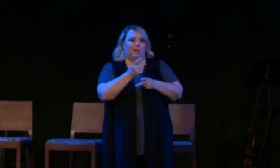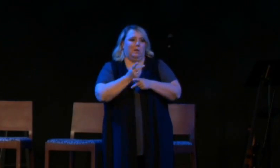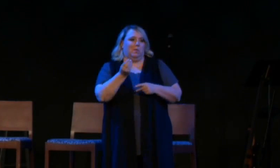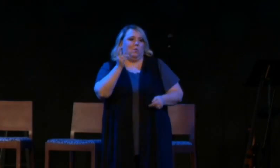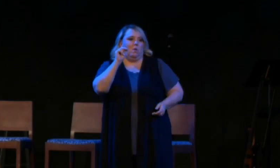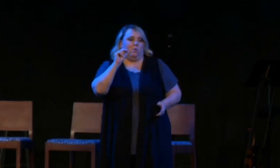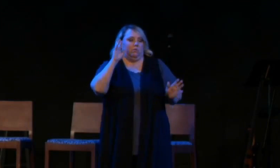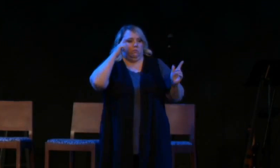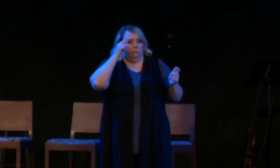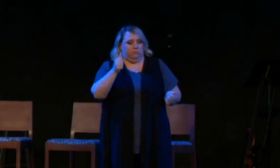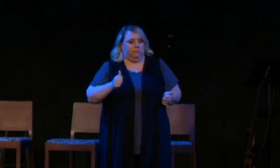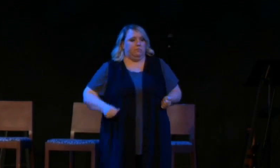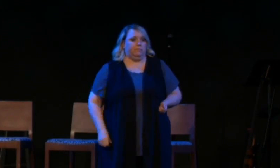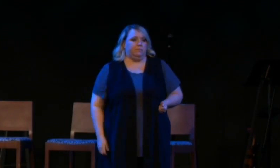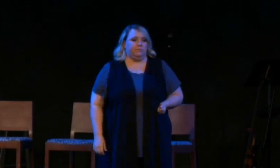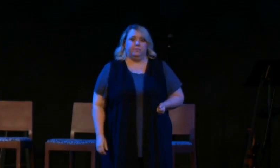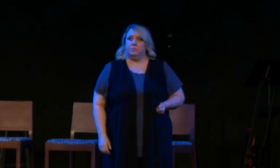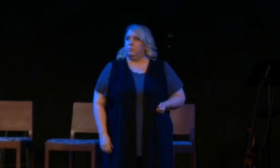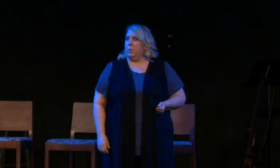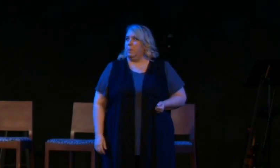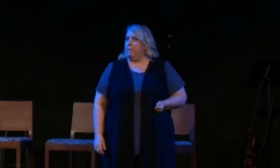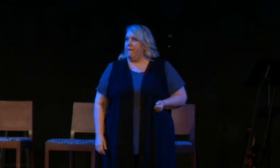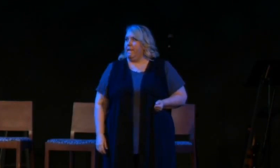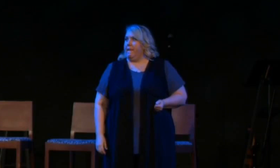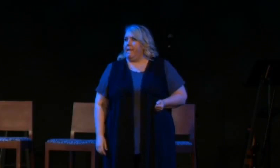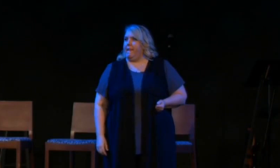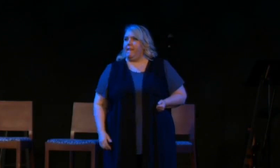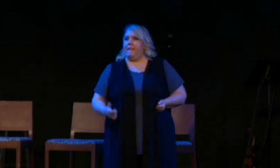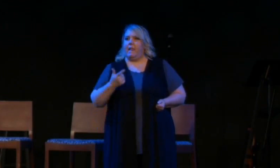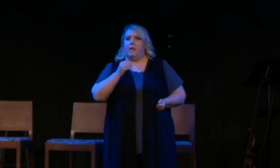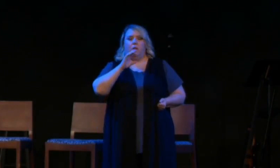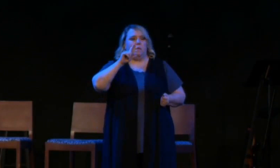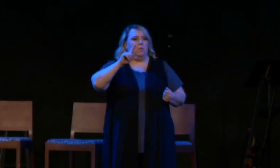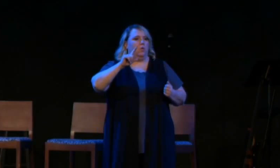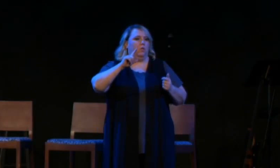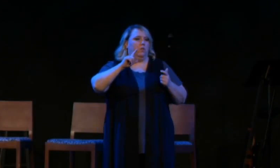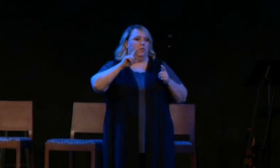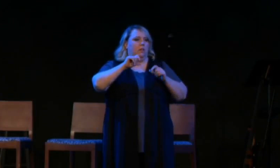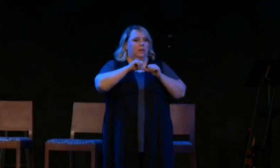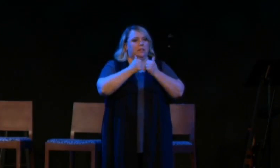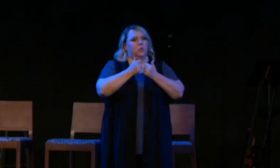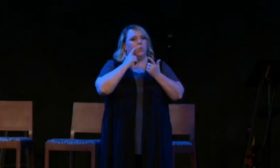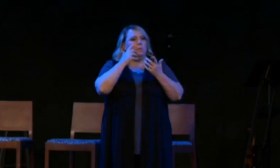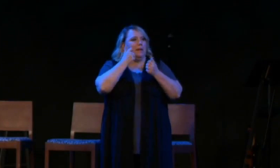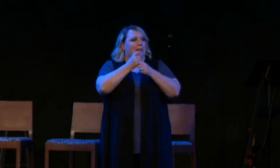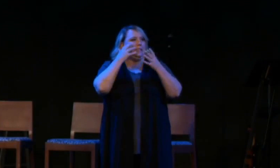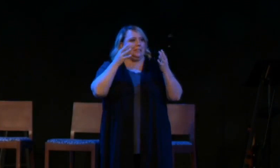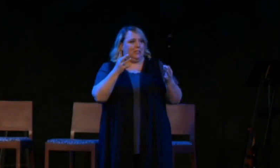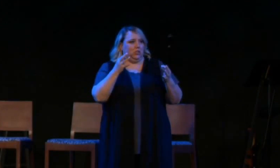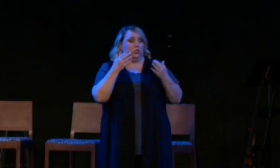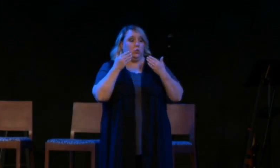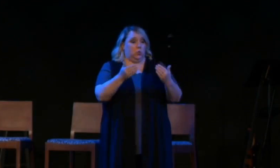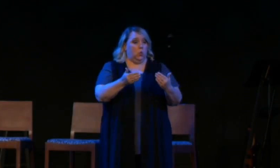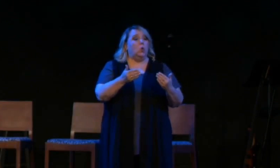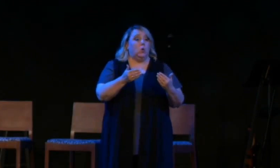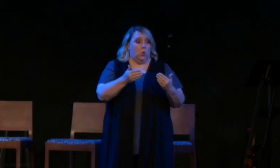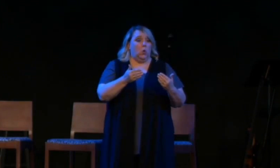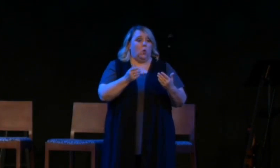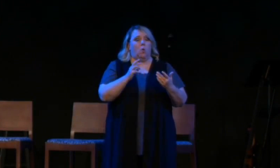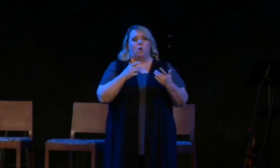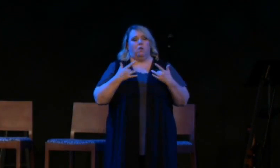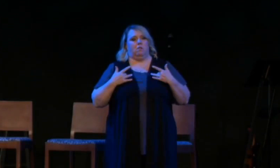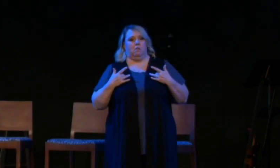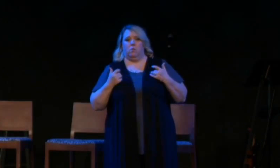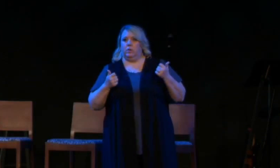way it is today. So again, that global contextualization, central conferences will make their decision to do this or just stay the way they